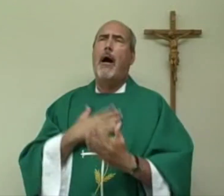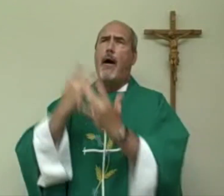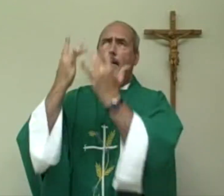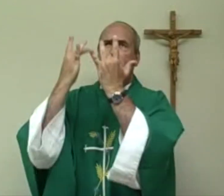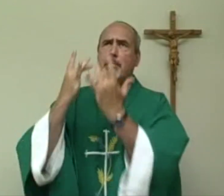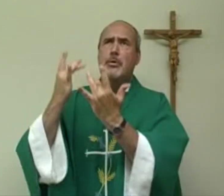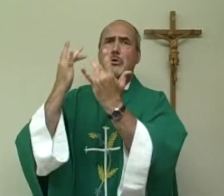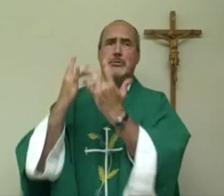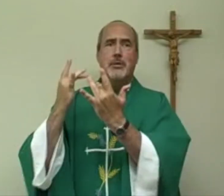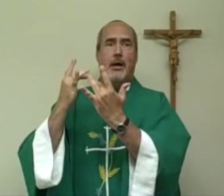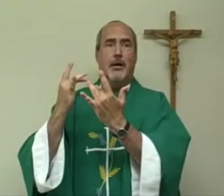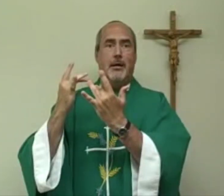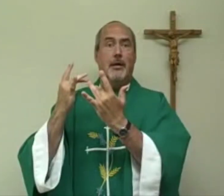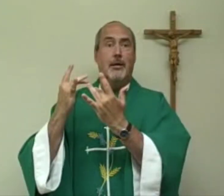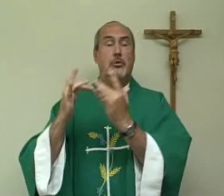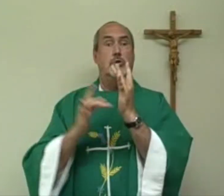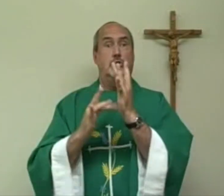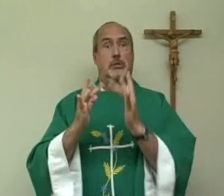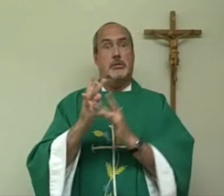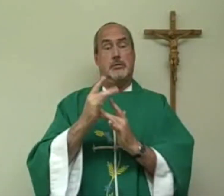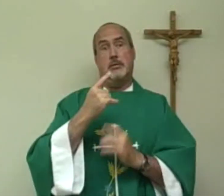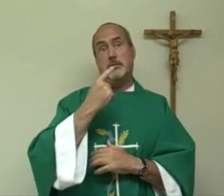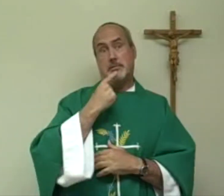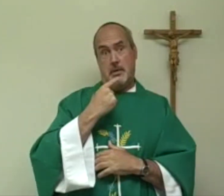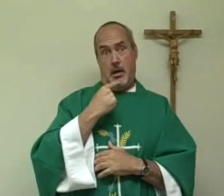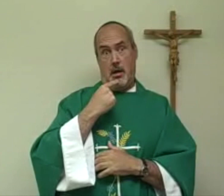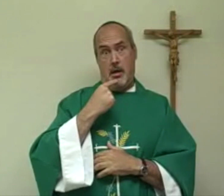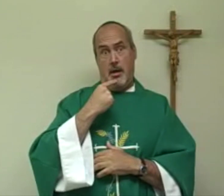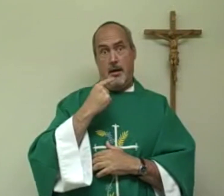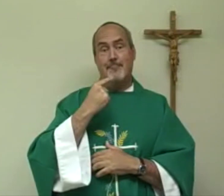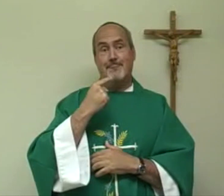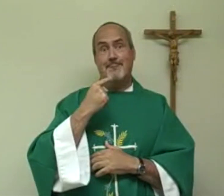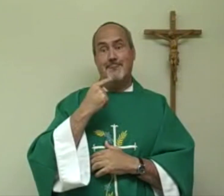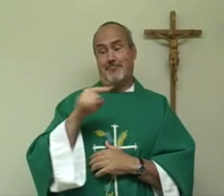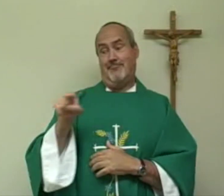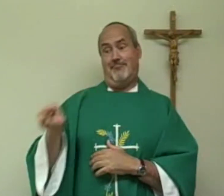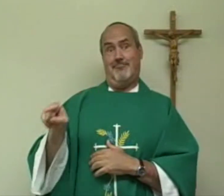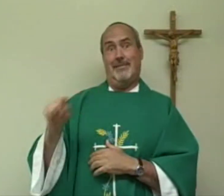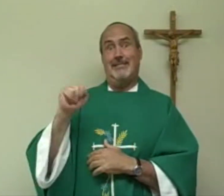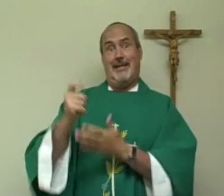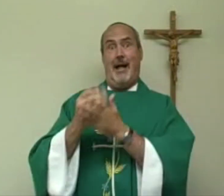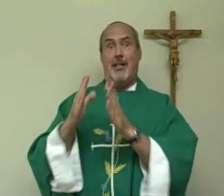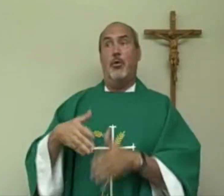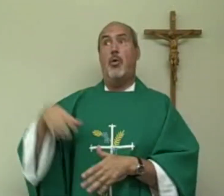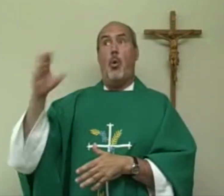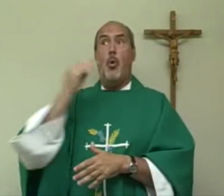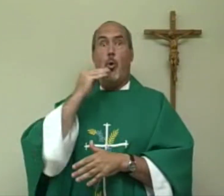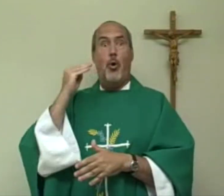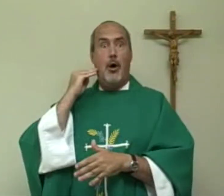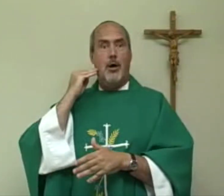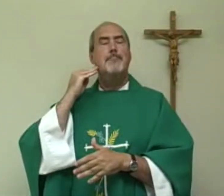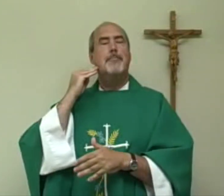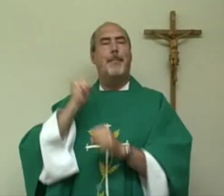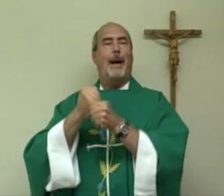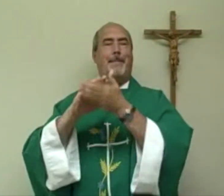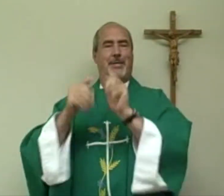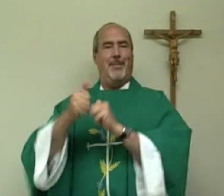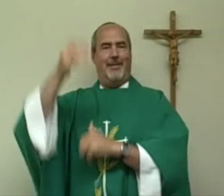humility, asking forgiveness for his sins and for mercy. And Jesus says that the tax collector would go